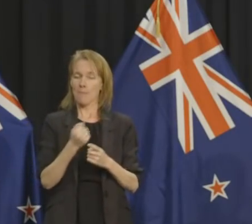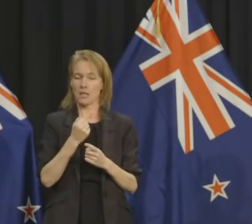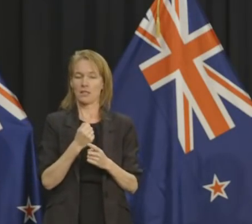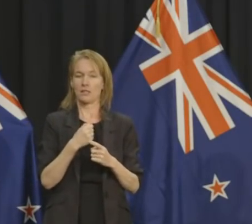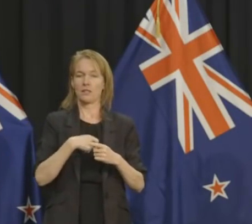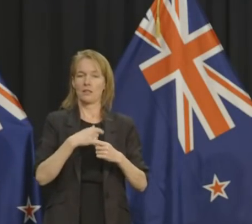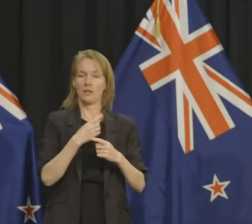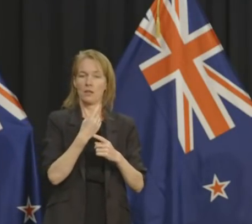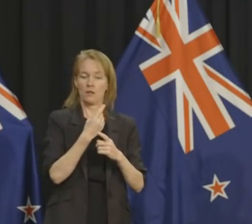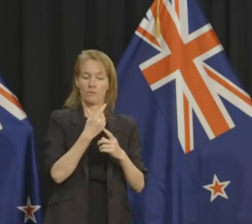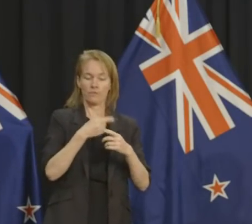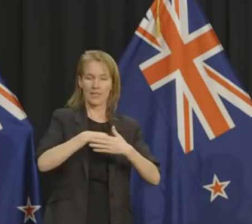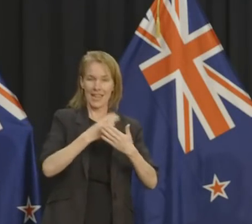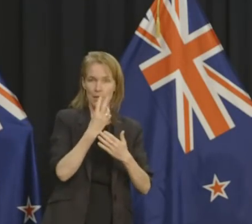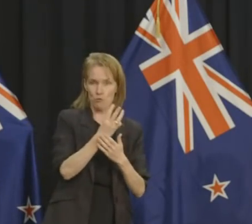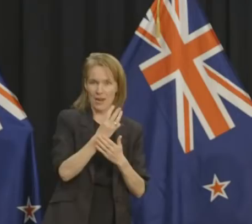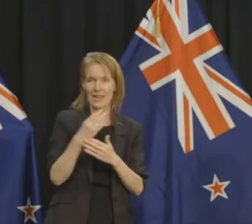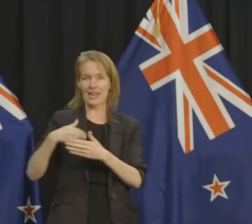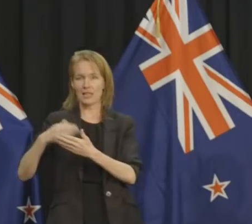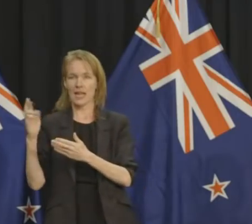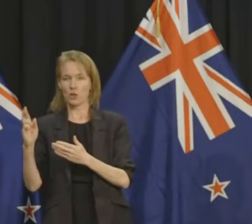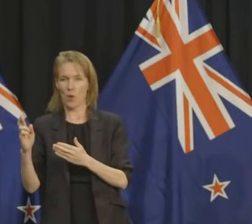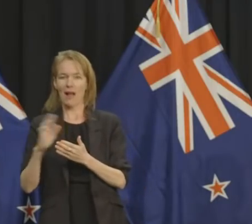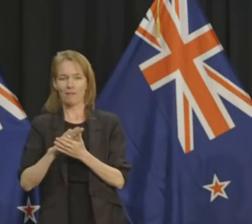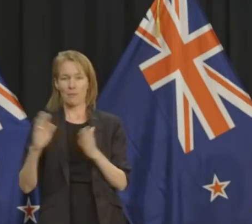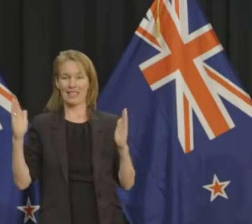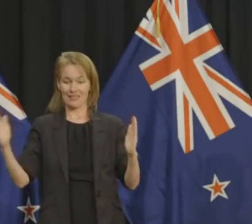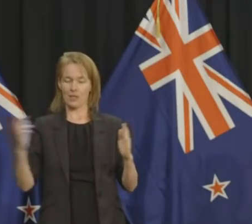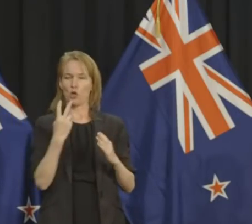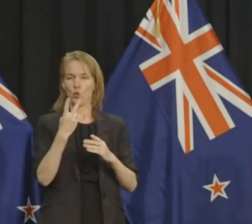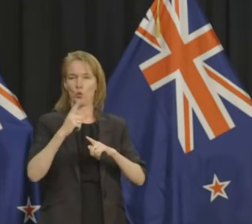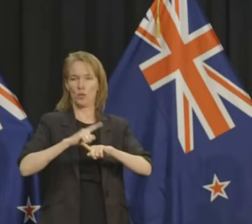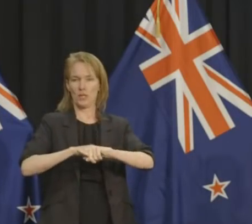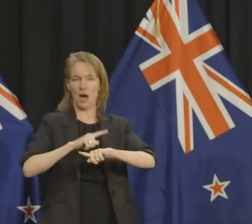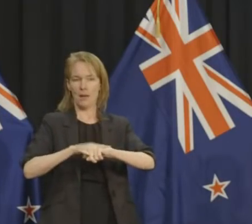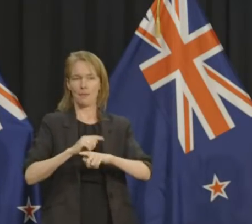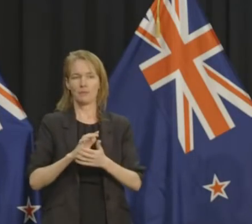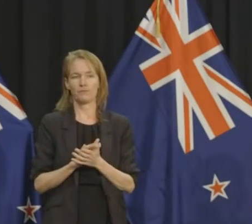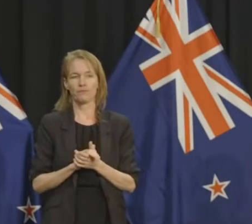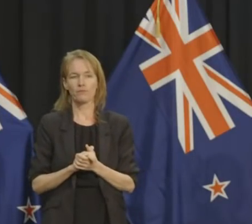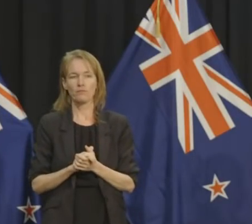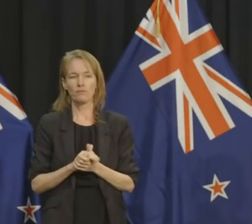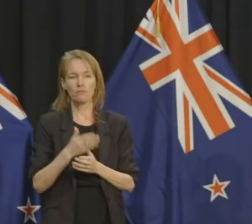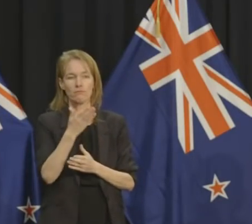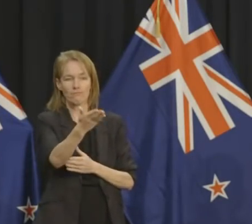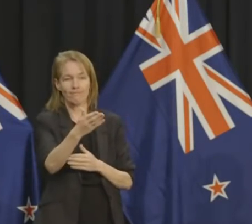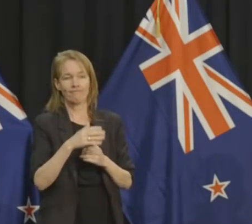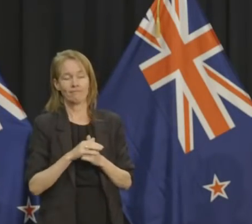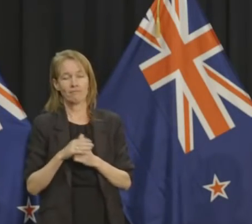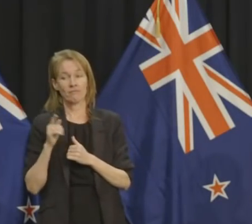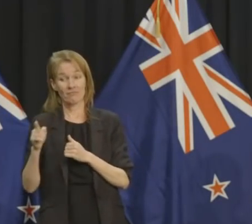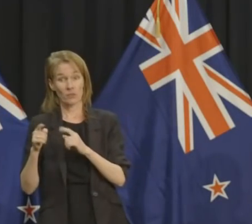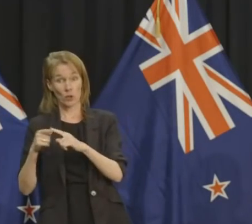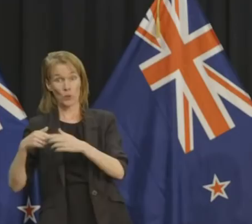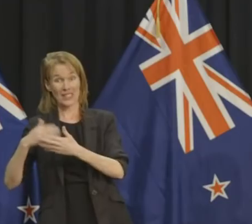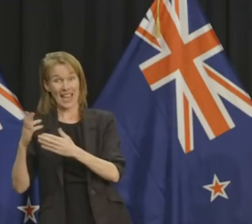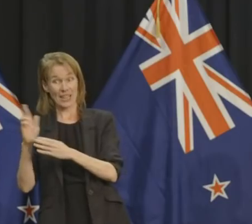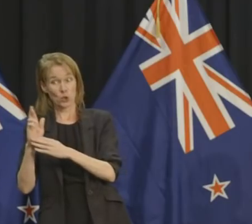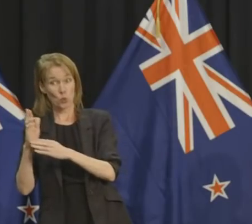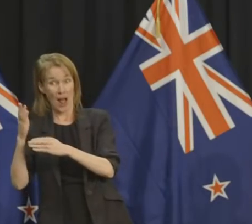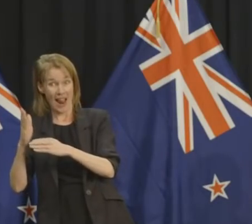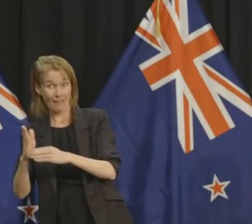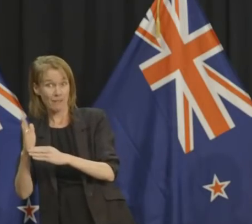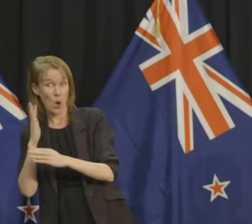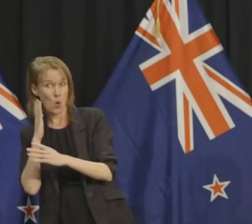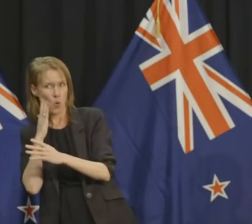for a 48-hour period after they received that on or around day 12 test. It would depend on exactly the